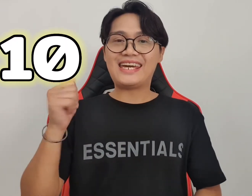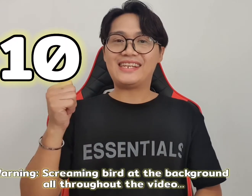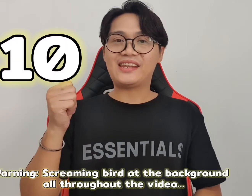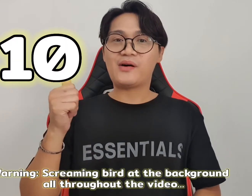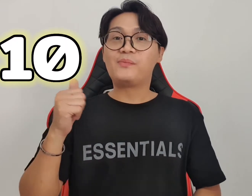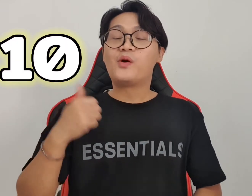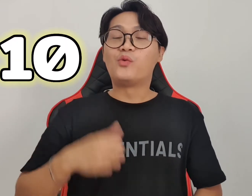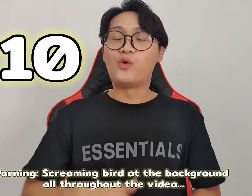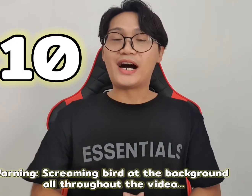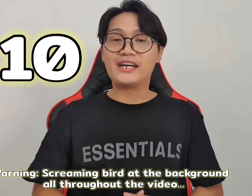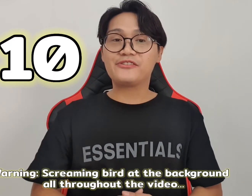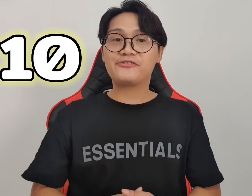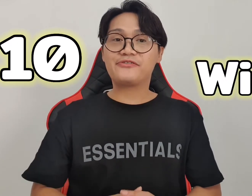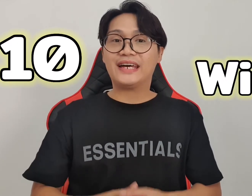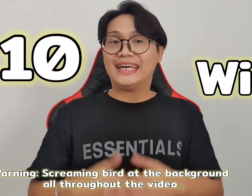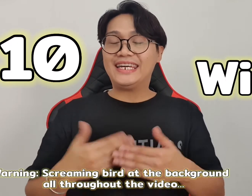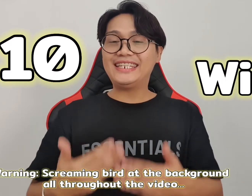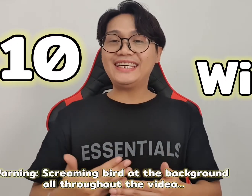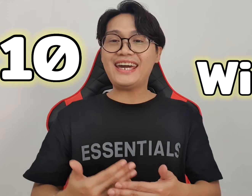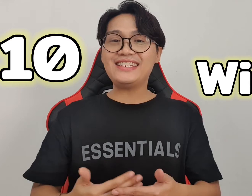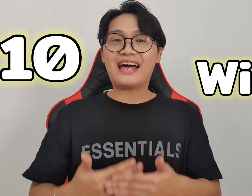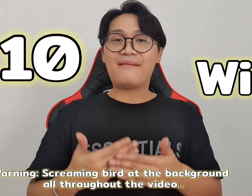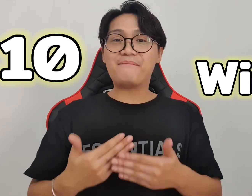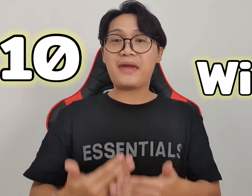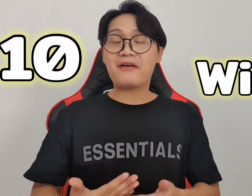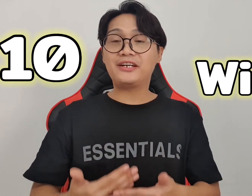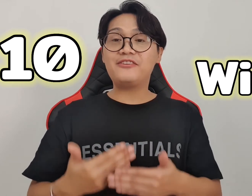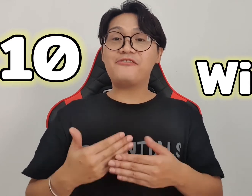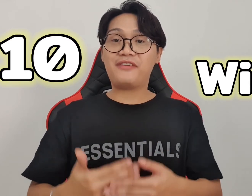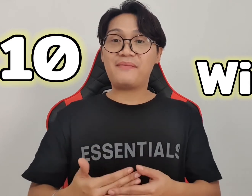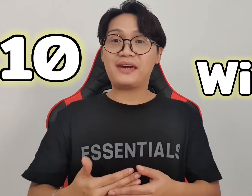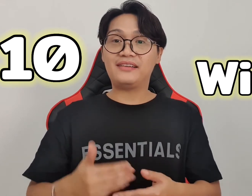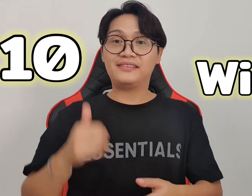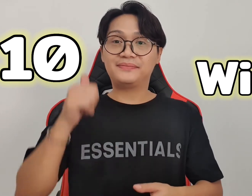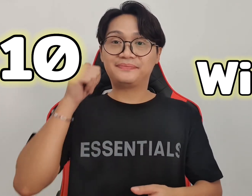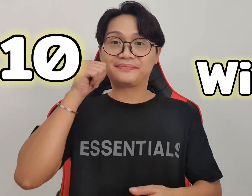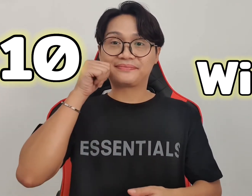Ten, wife. Indicates a married female.